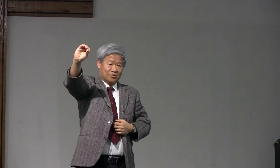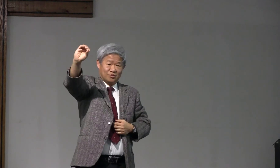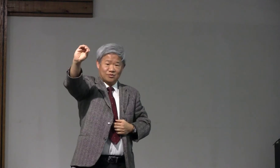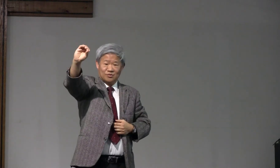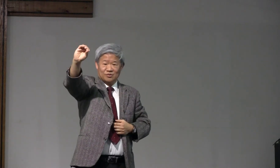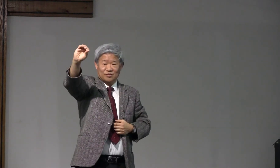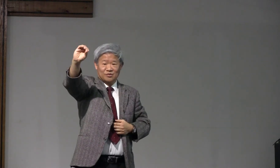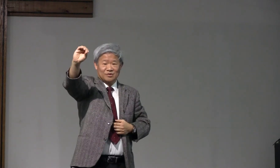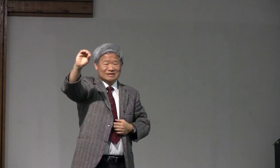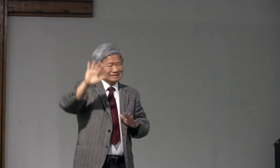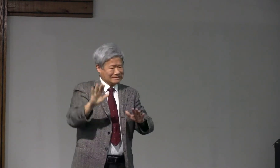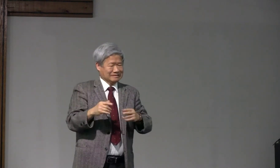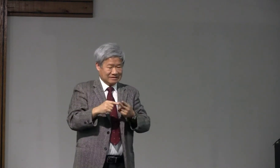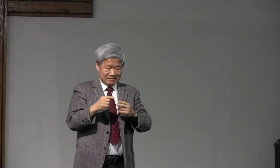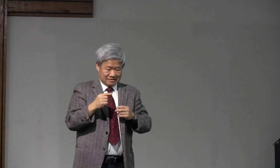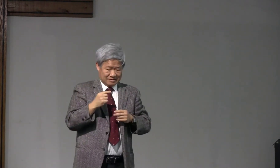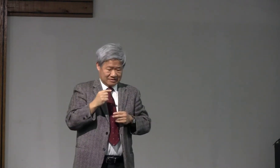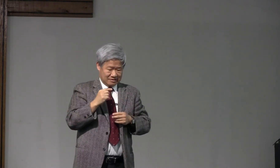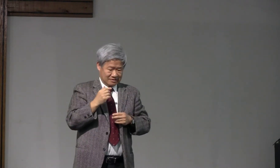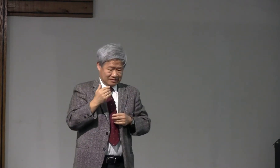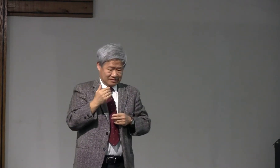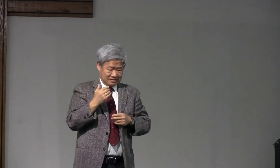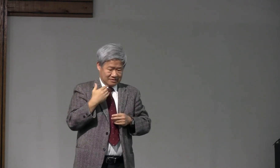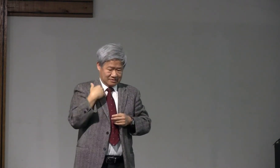women need to see a man act like a real hero.